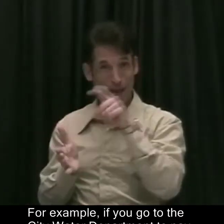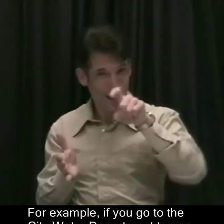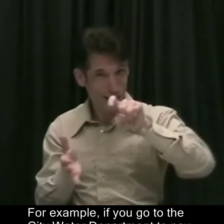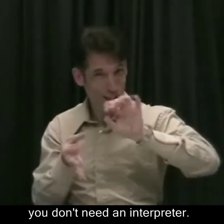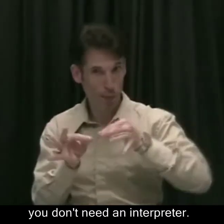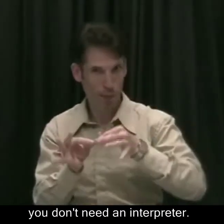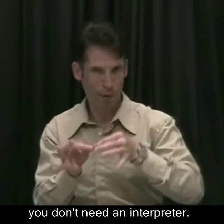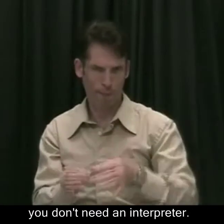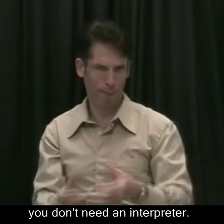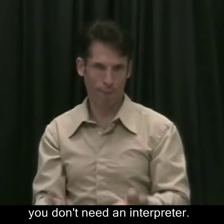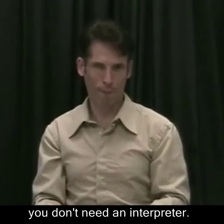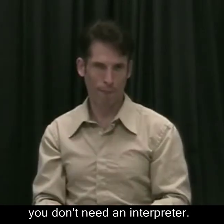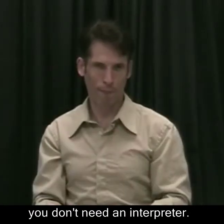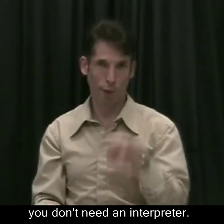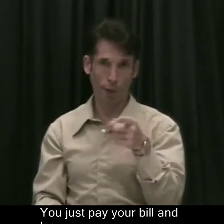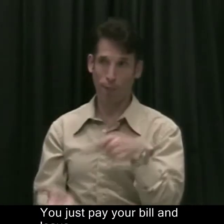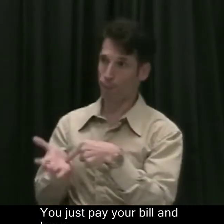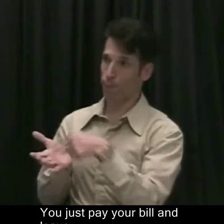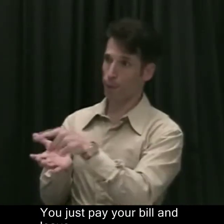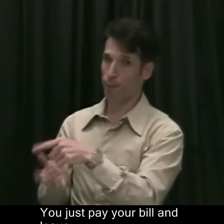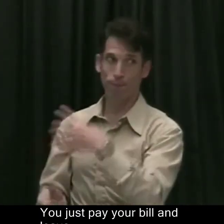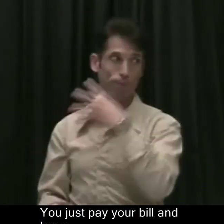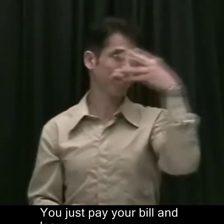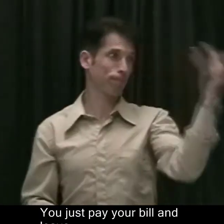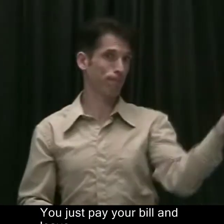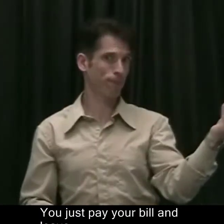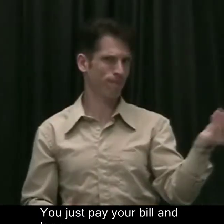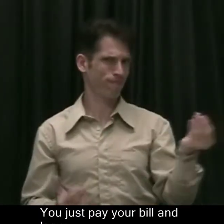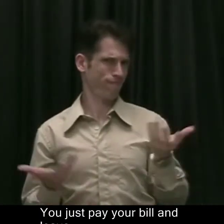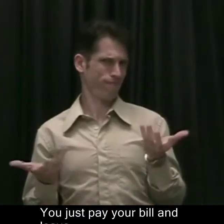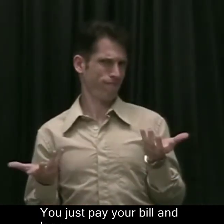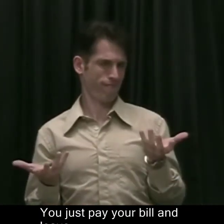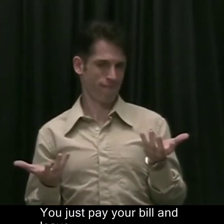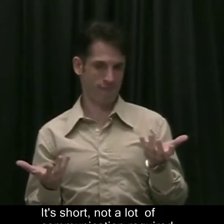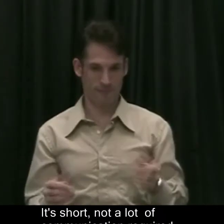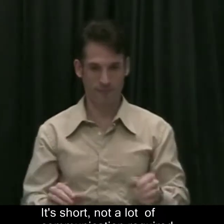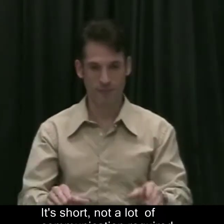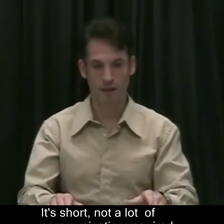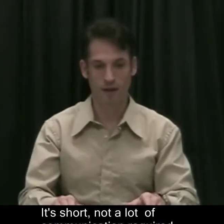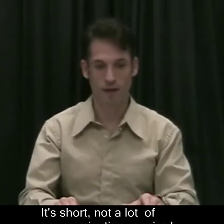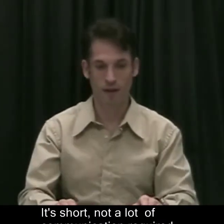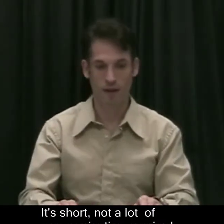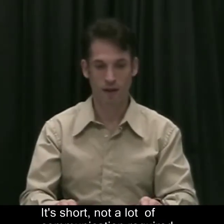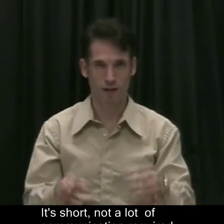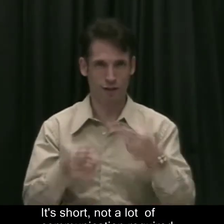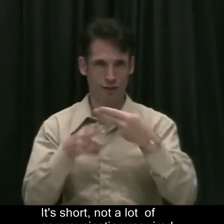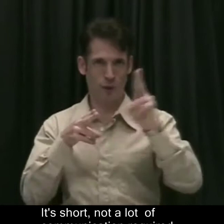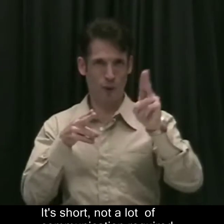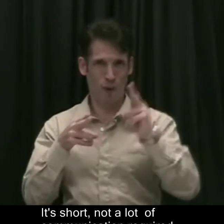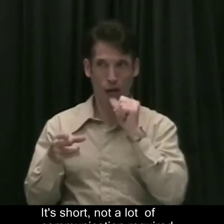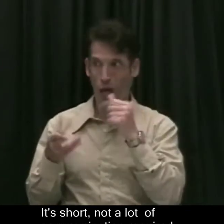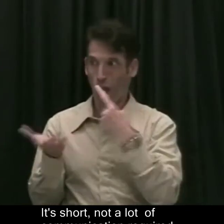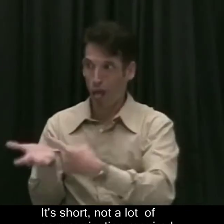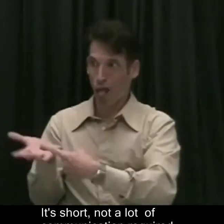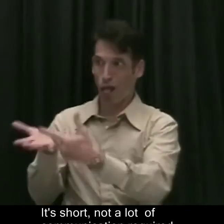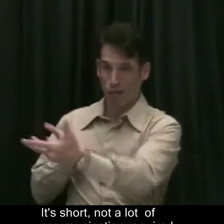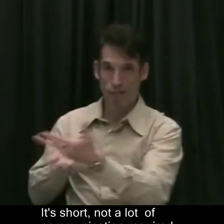you do not need an interpreter. You just pay your bill and leave. It's short, not a lot of communication is